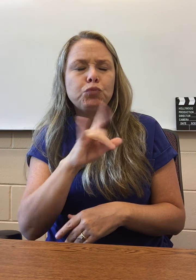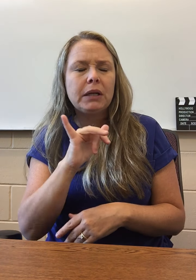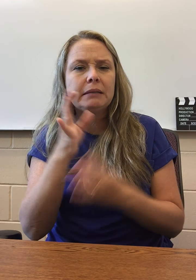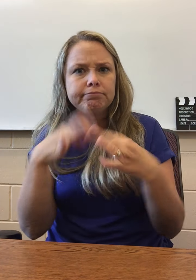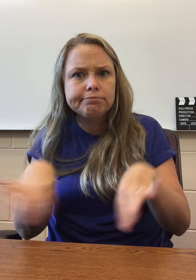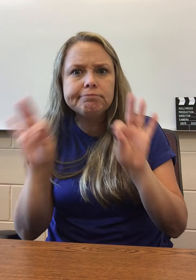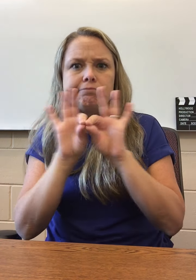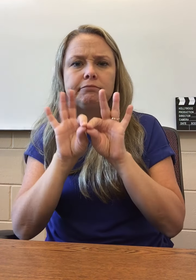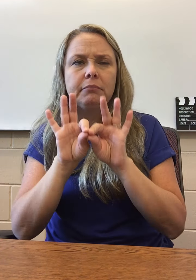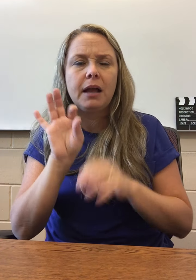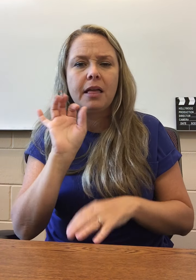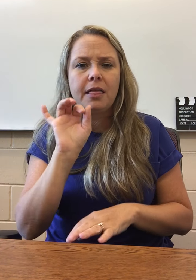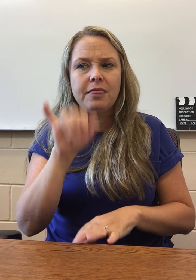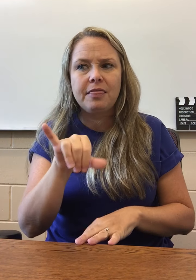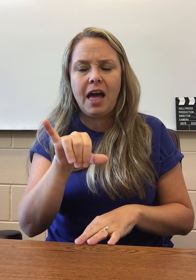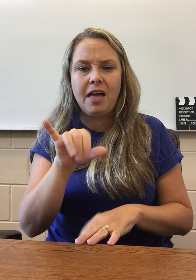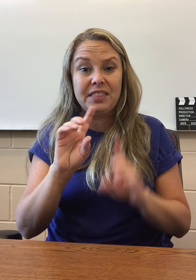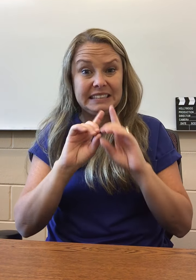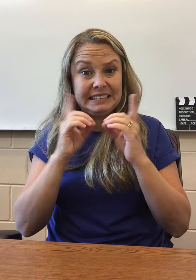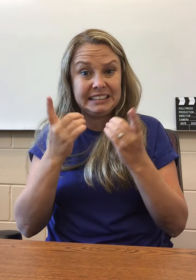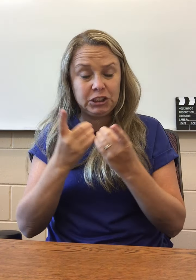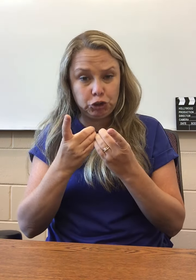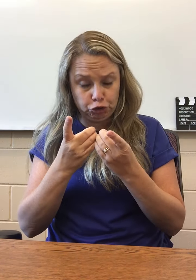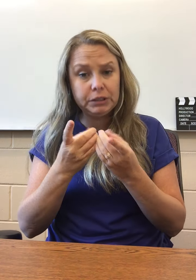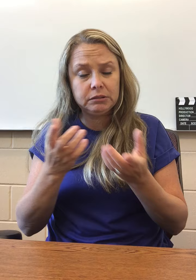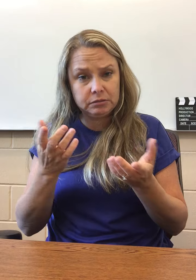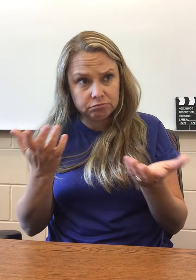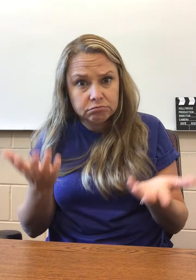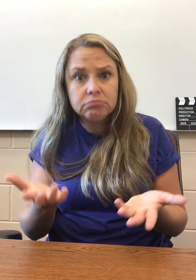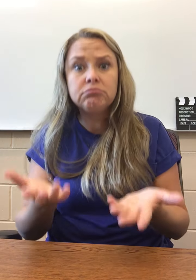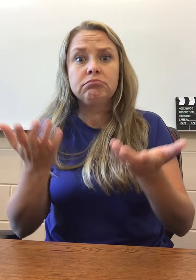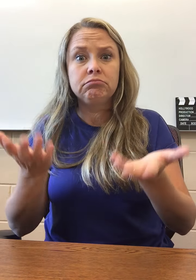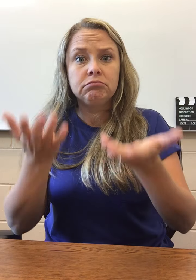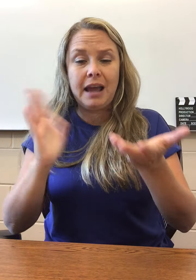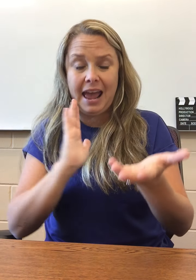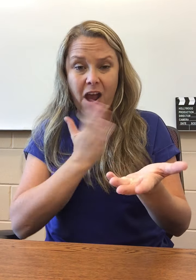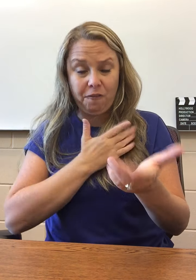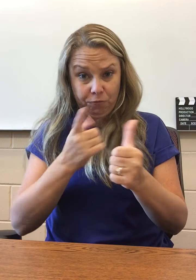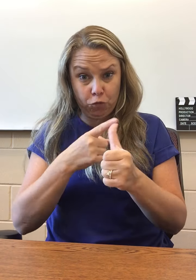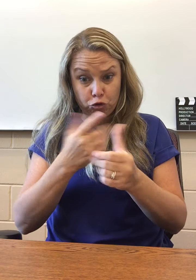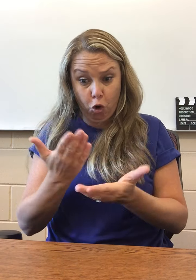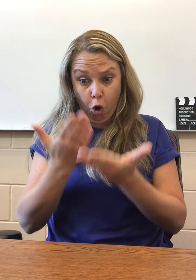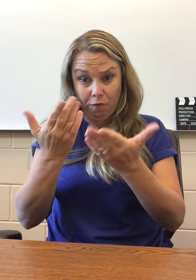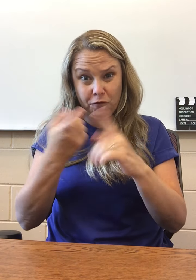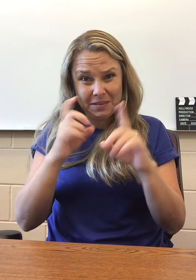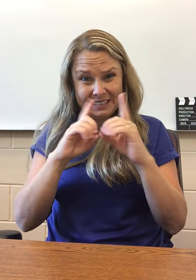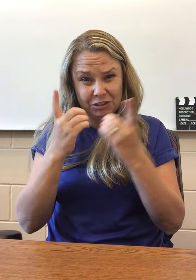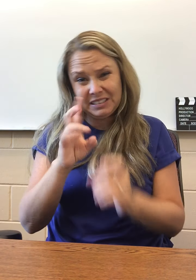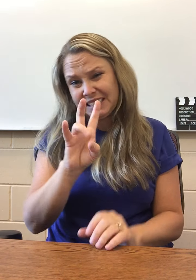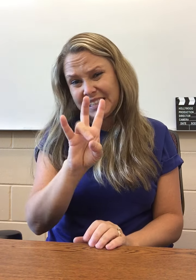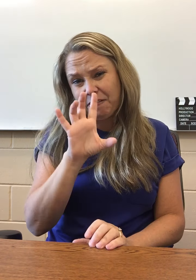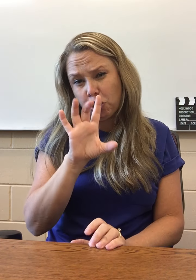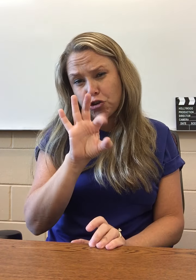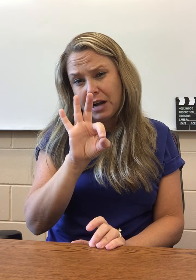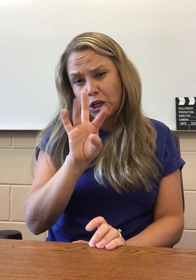that that the district kind of stepped up um our our initial offer from the district was a 792 increase